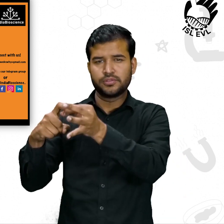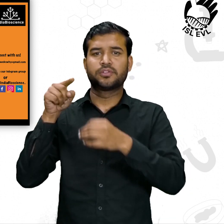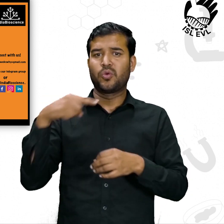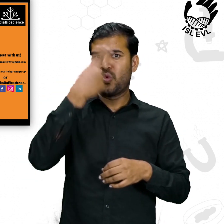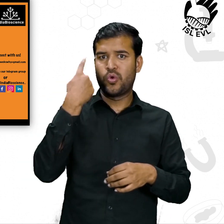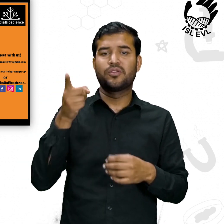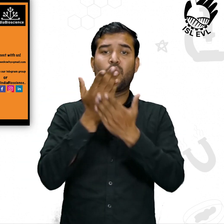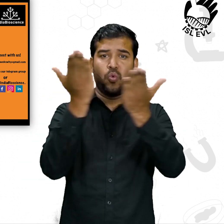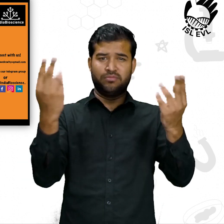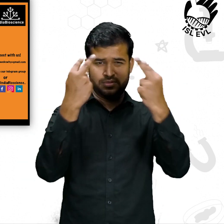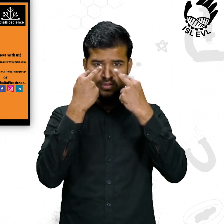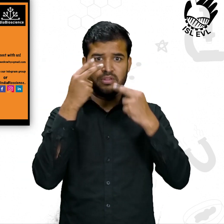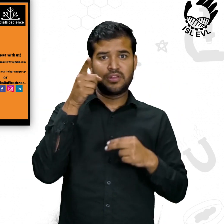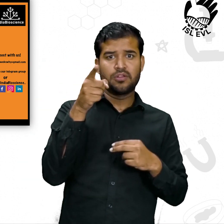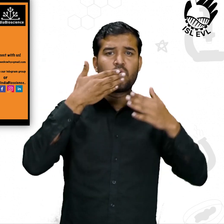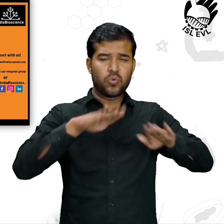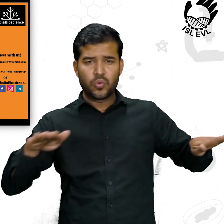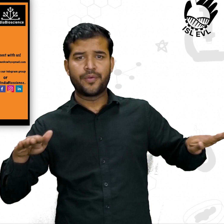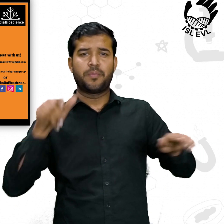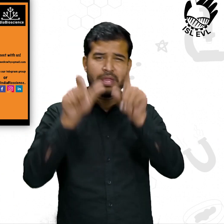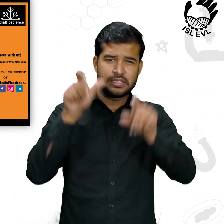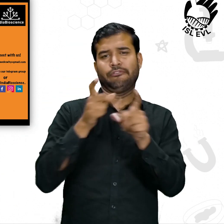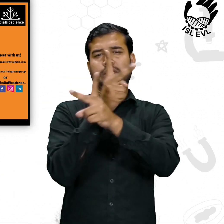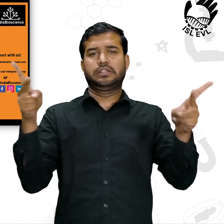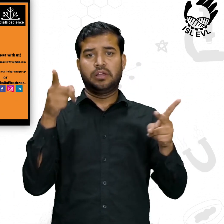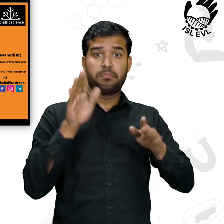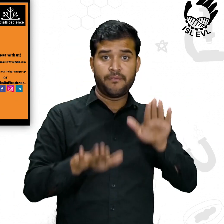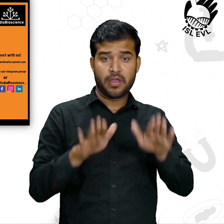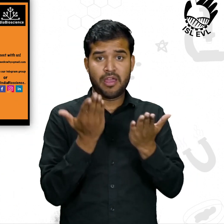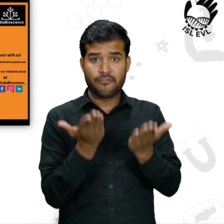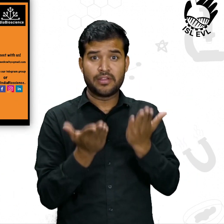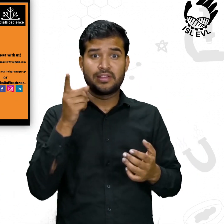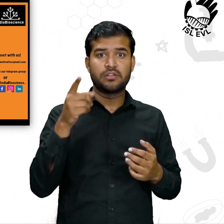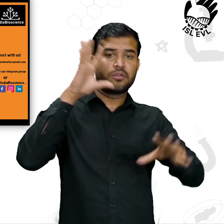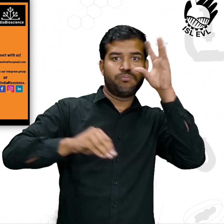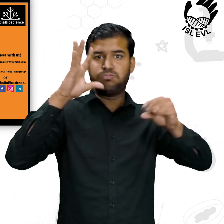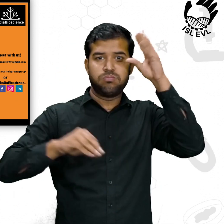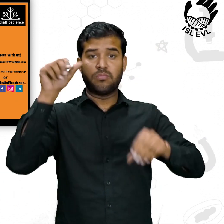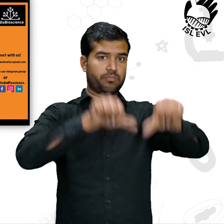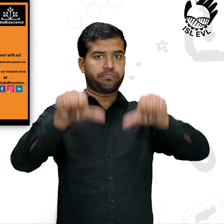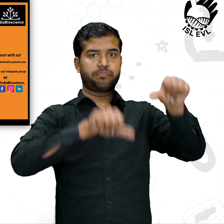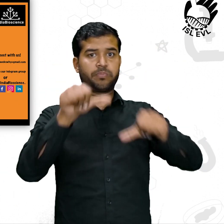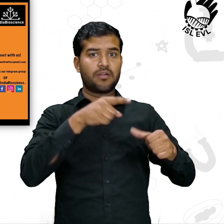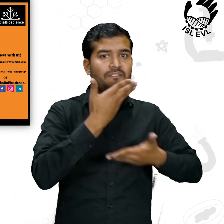such young listeners who might be maybe interested in that first paragraph, may have that Mhm. curiosity?